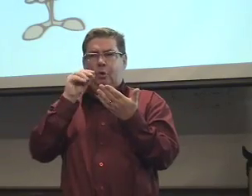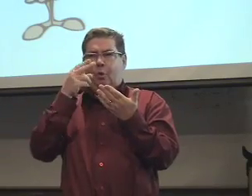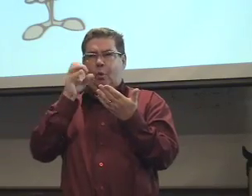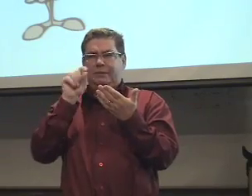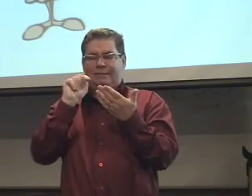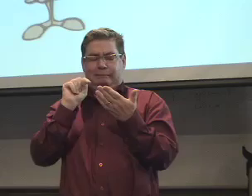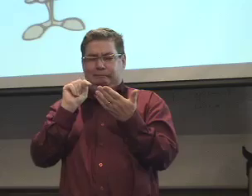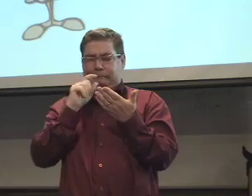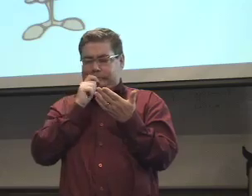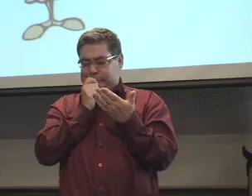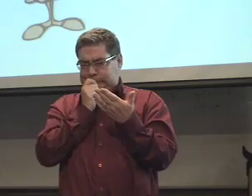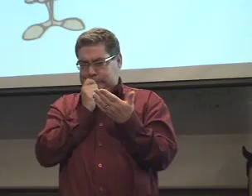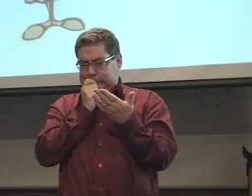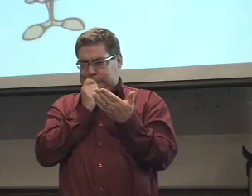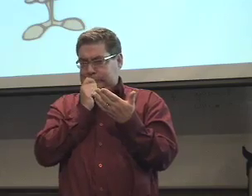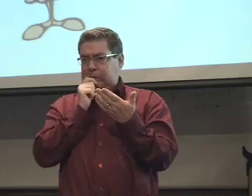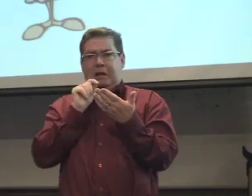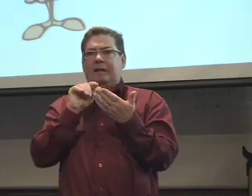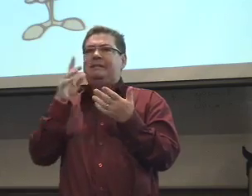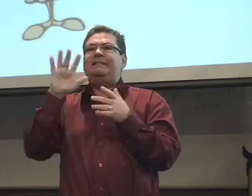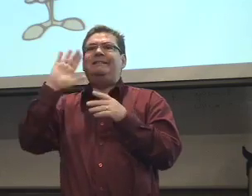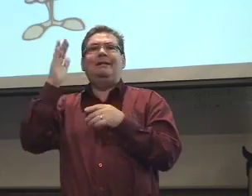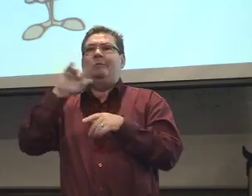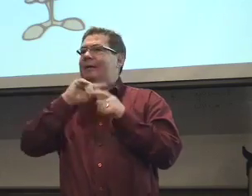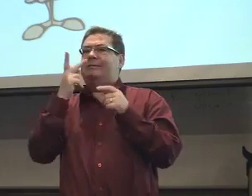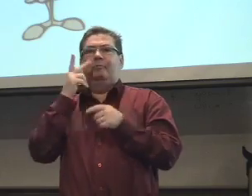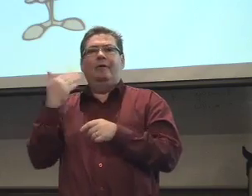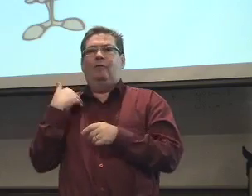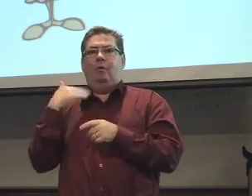G-H-O-S-T. Never seen it.